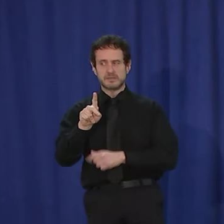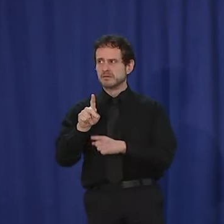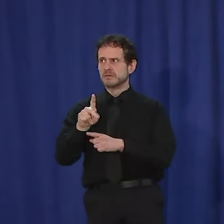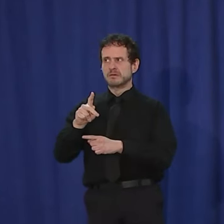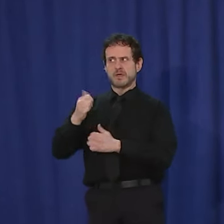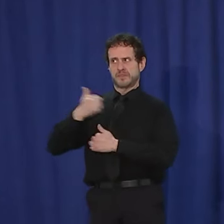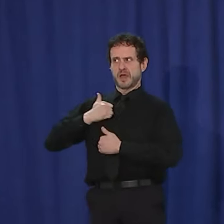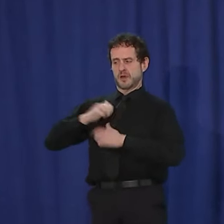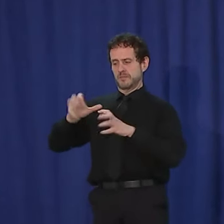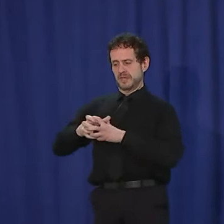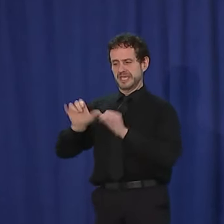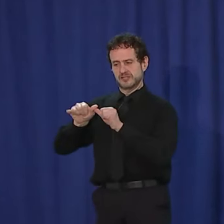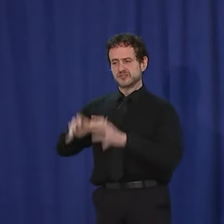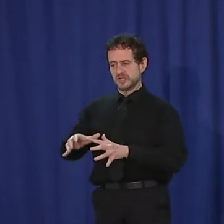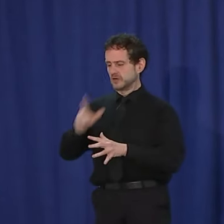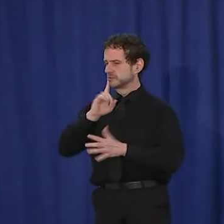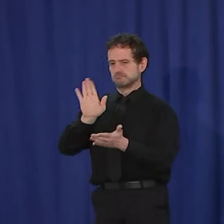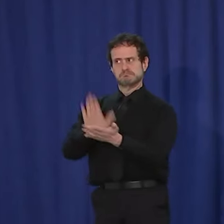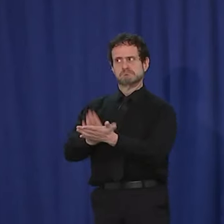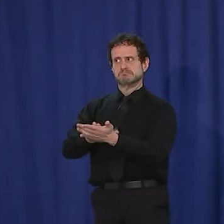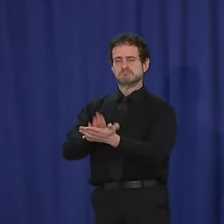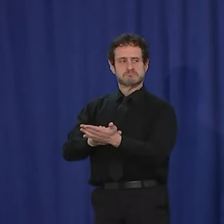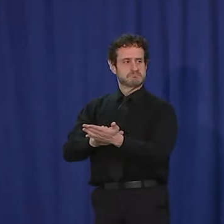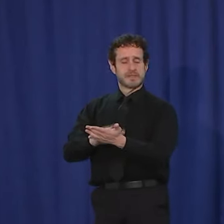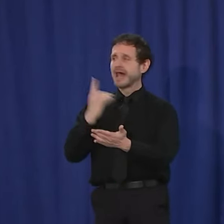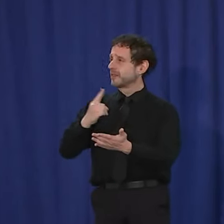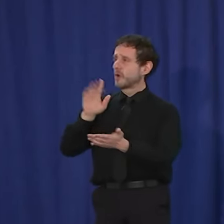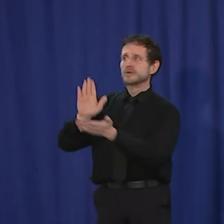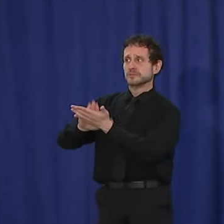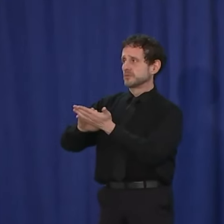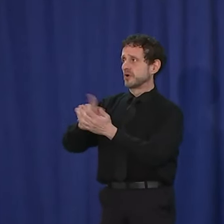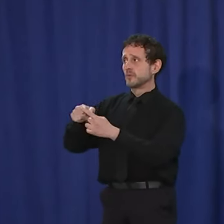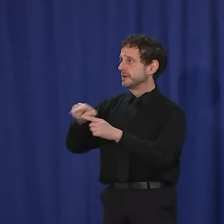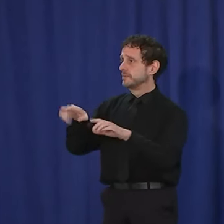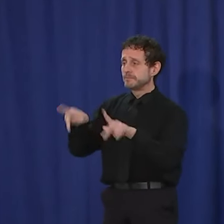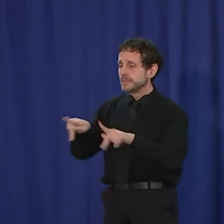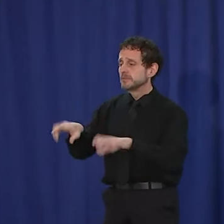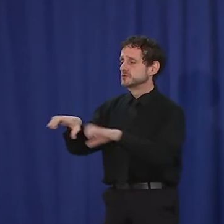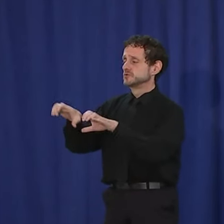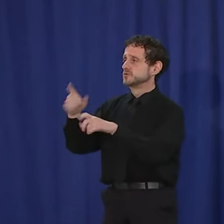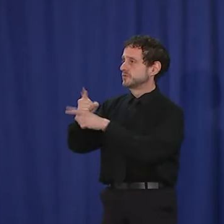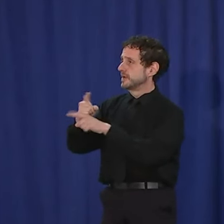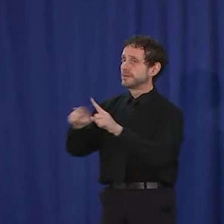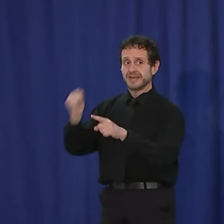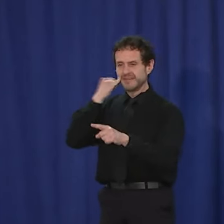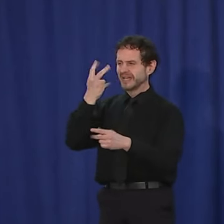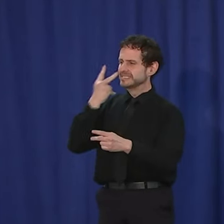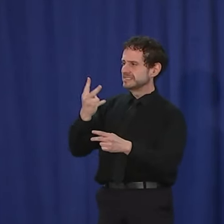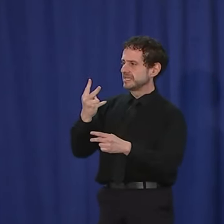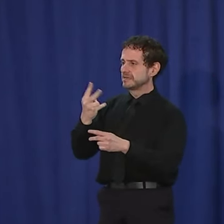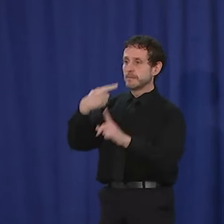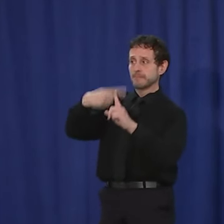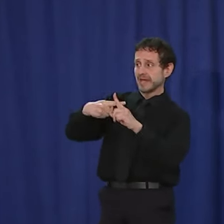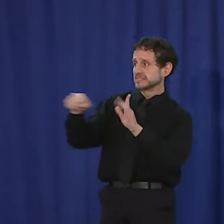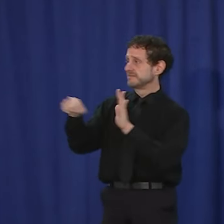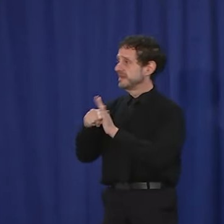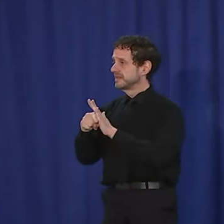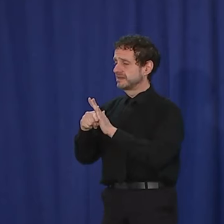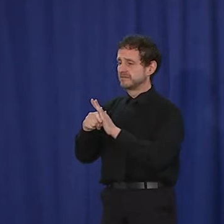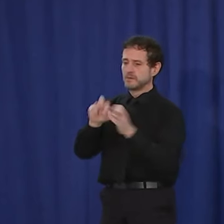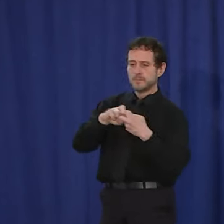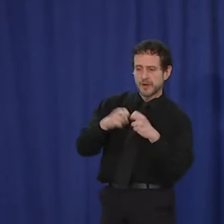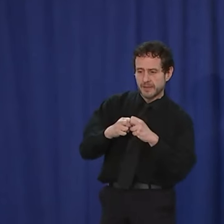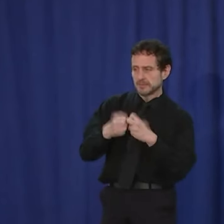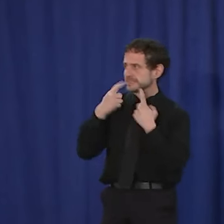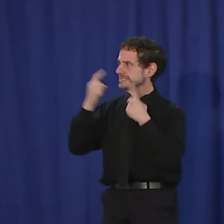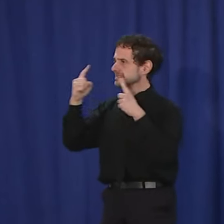where credit is due, but I'm always going to be an advocate, calling balls and strikes, and calling it what I see when the